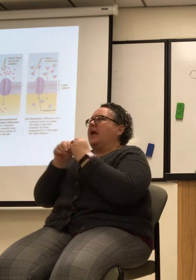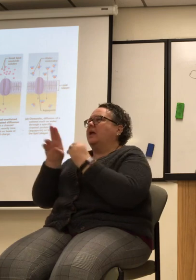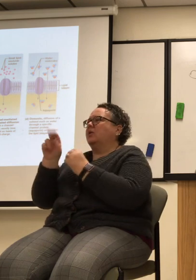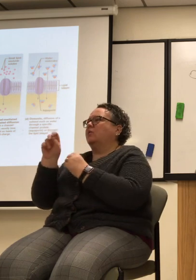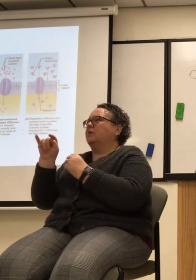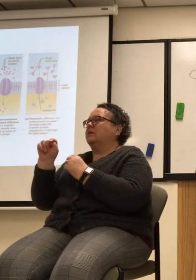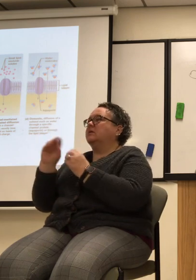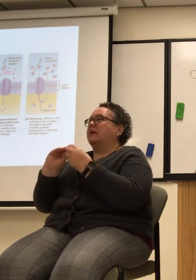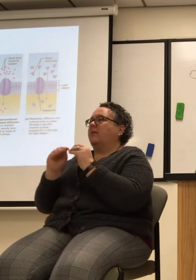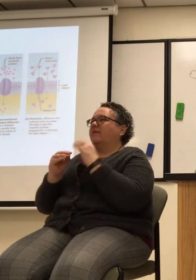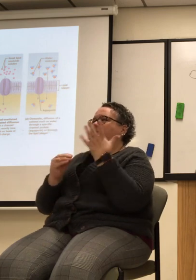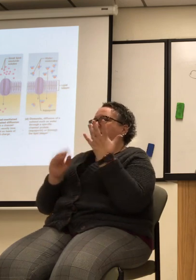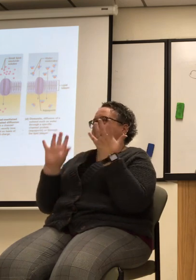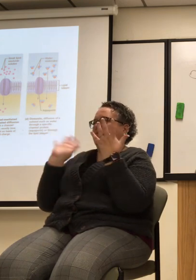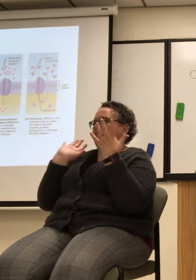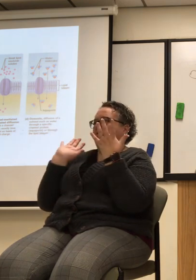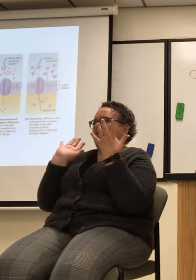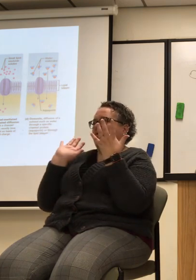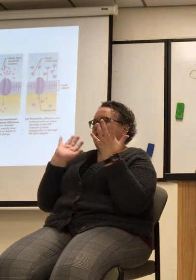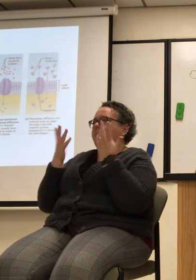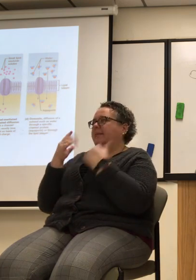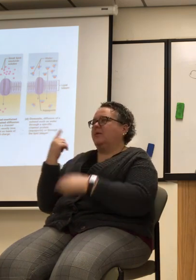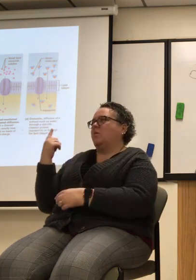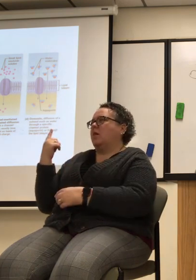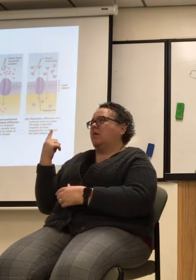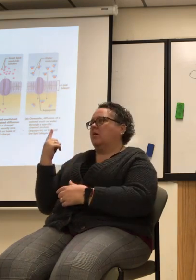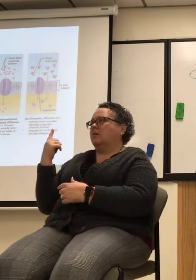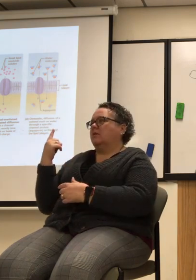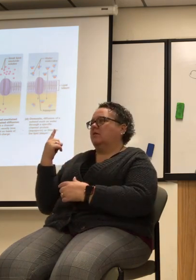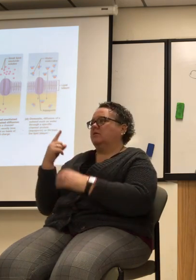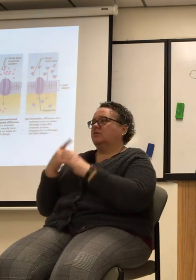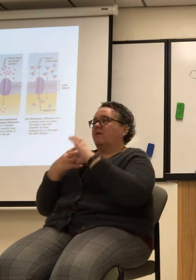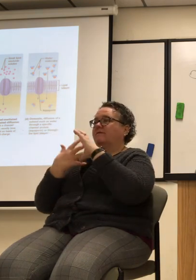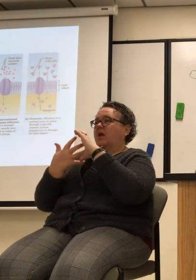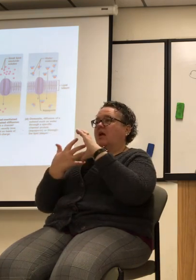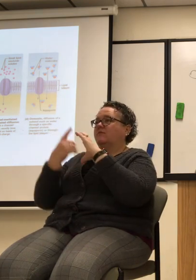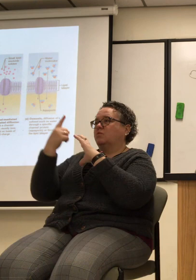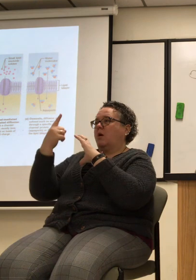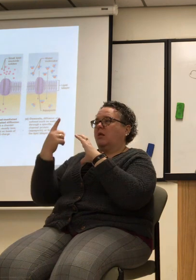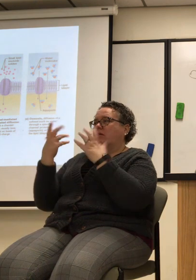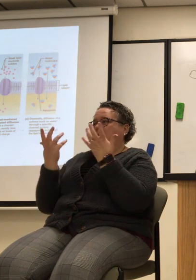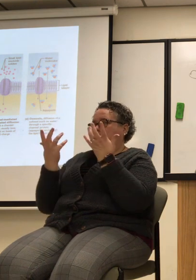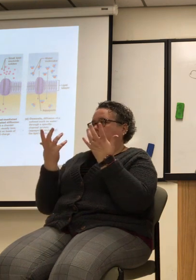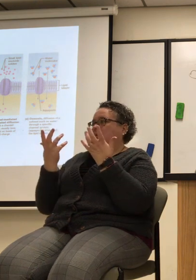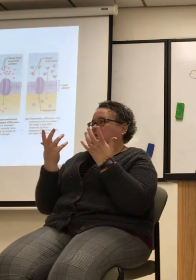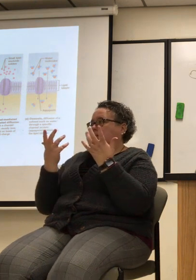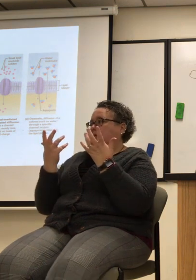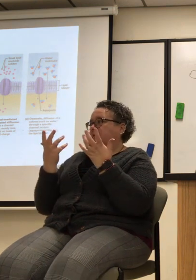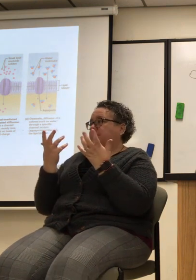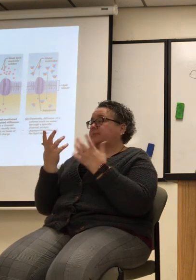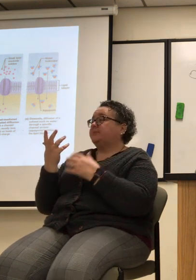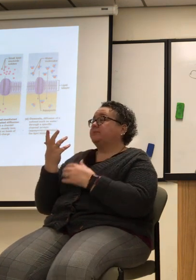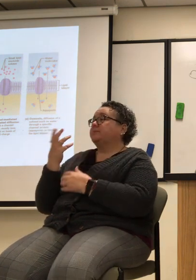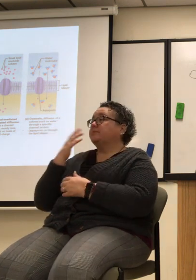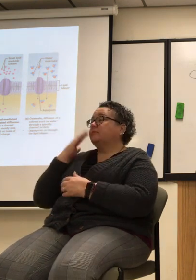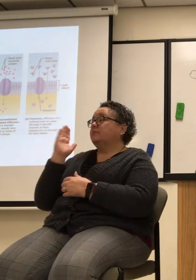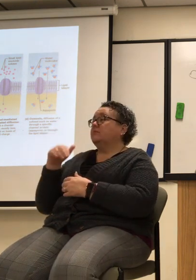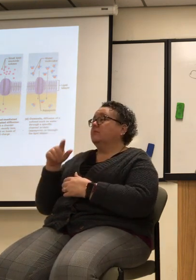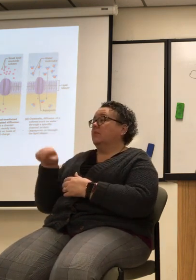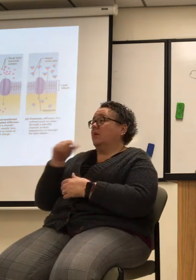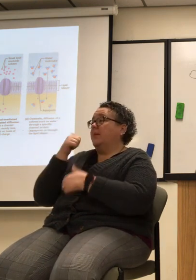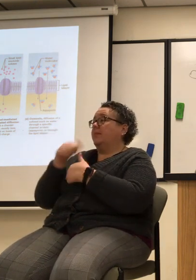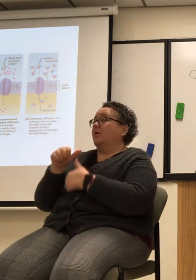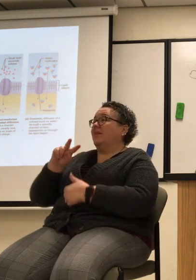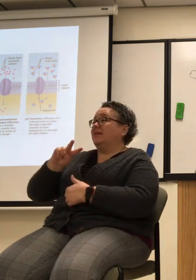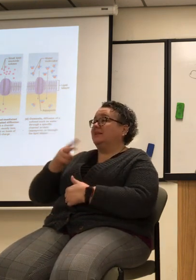number 5. And maybe this is 1. And, you know, I don't know if you remember the second